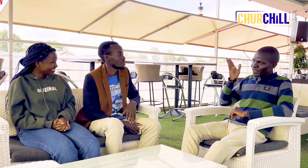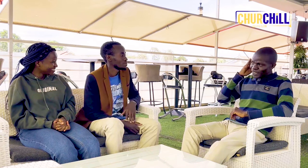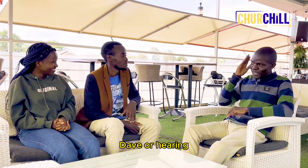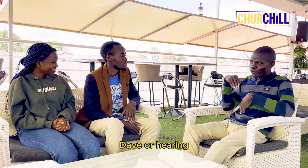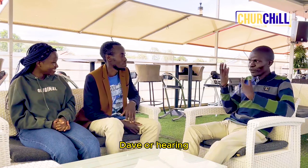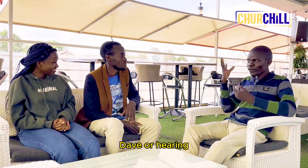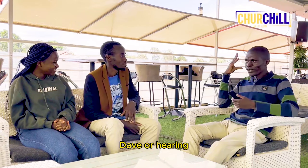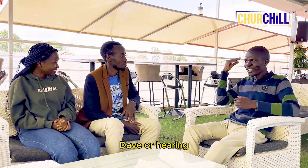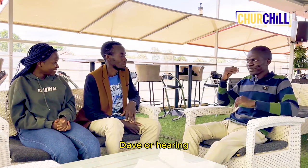Deaf or hearing?